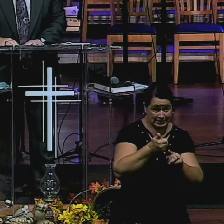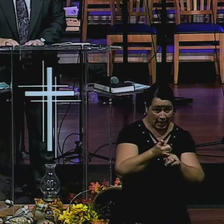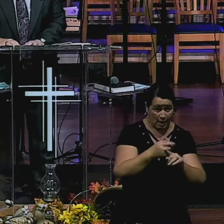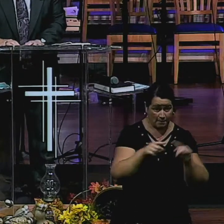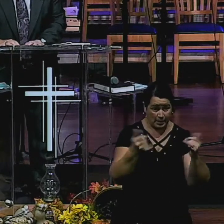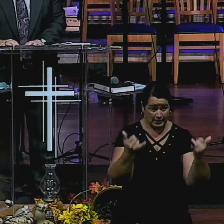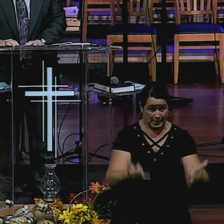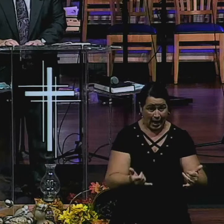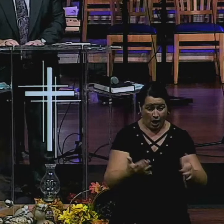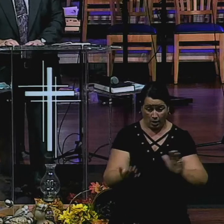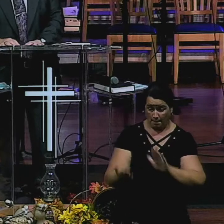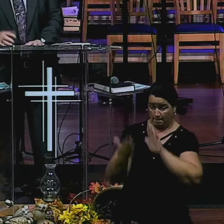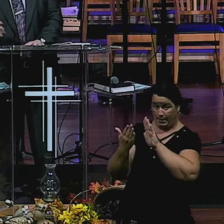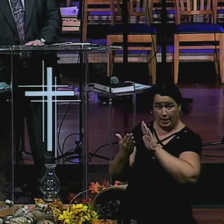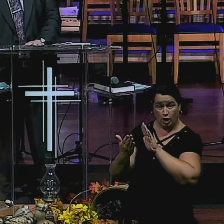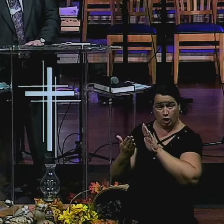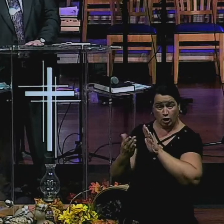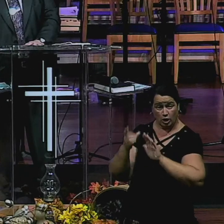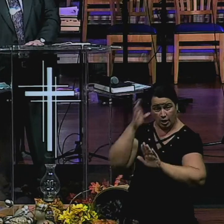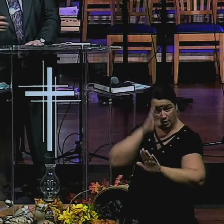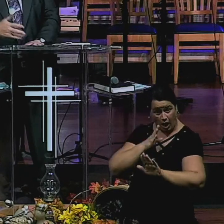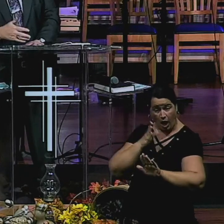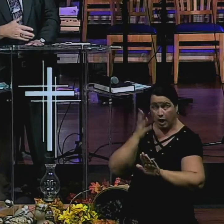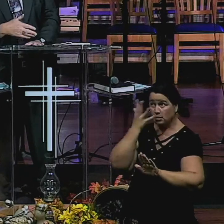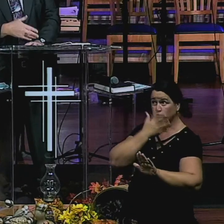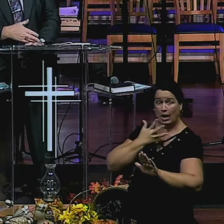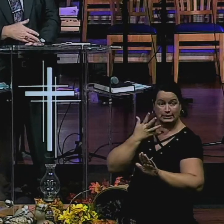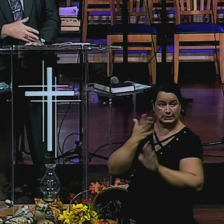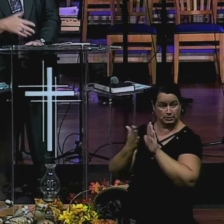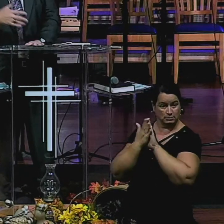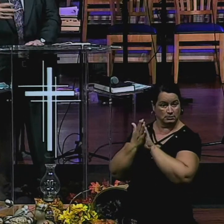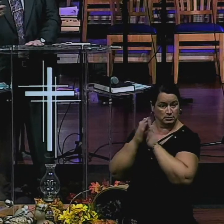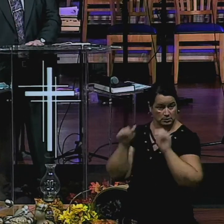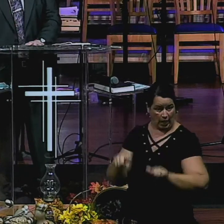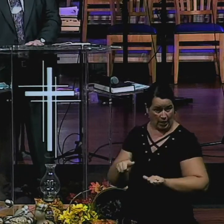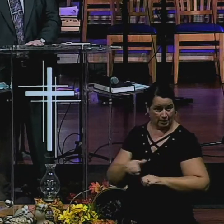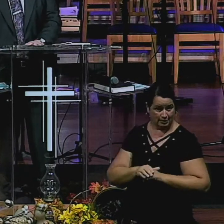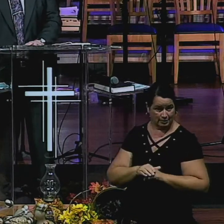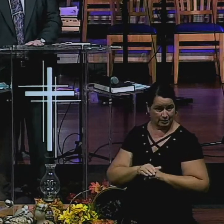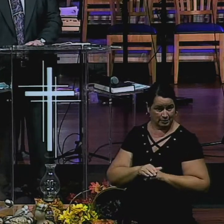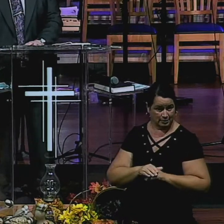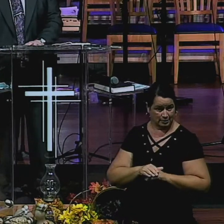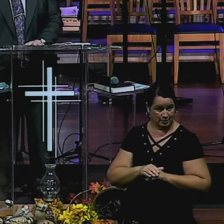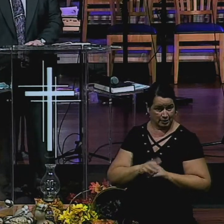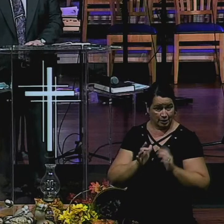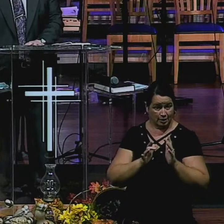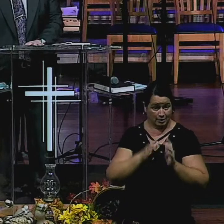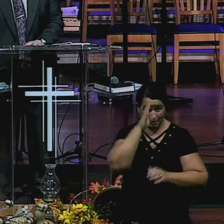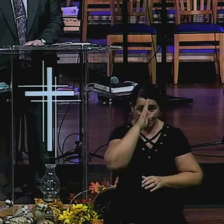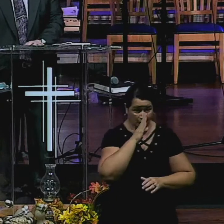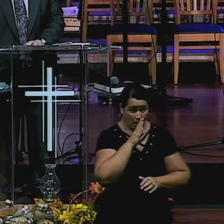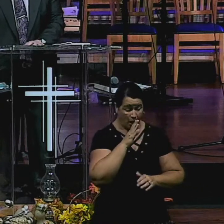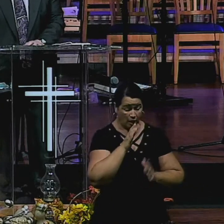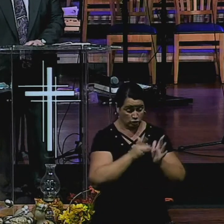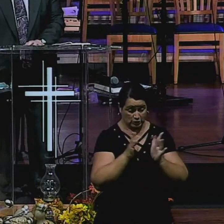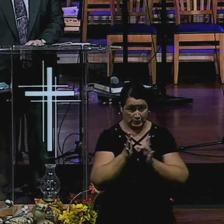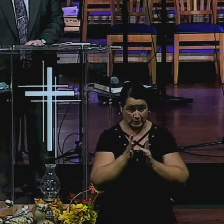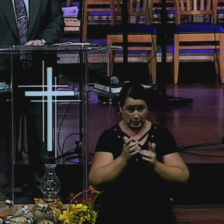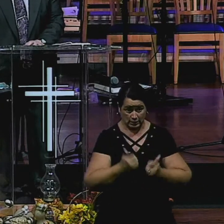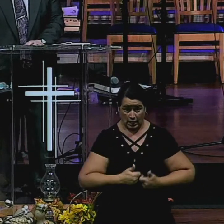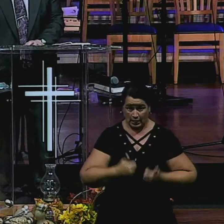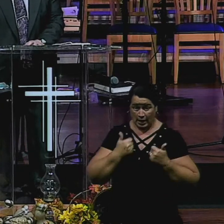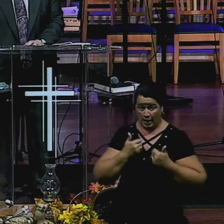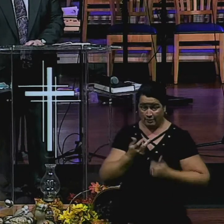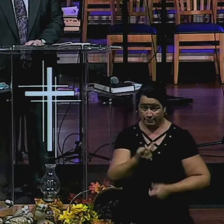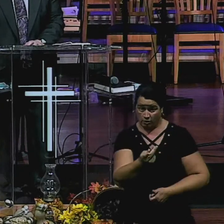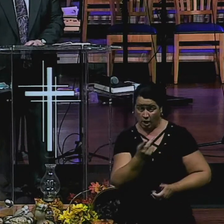now appear in the presence of God for us. 7:25 of the same book says he ever lives to make intercession. The word of God continues. Not that he should